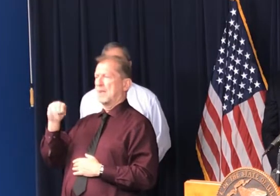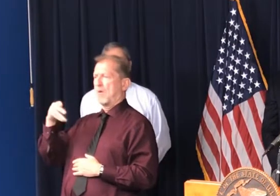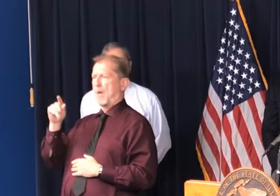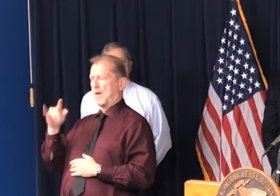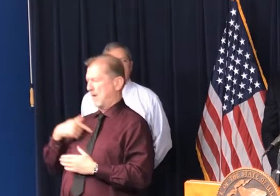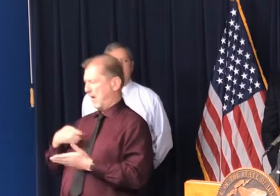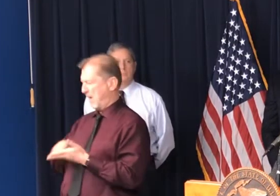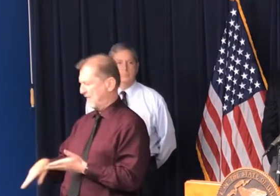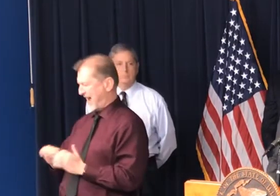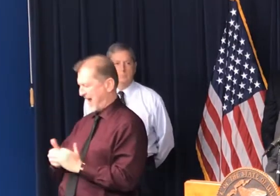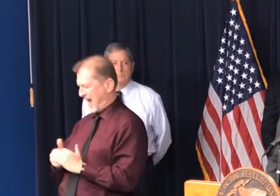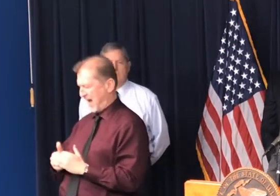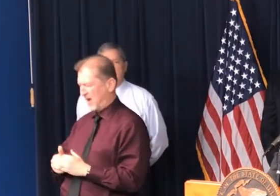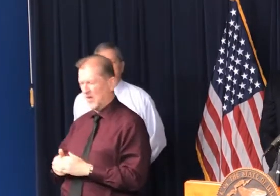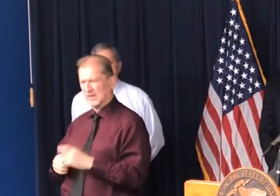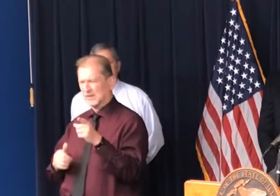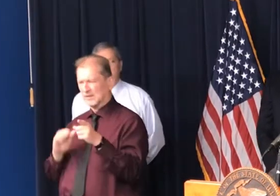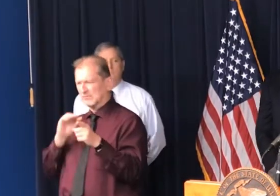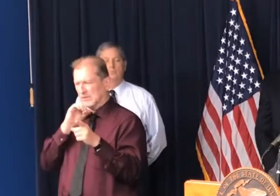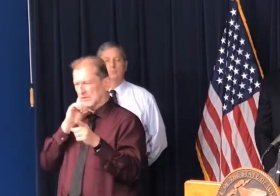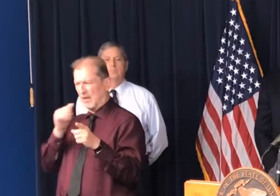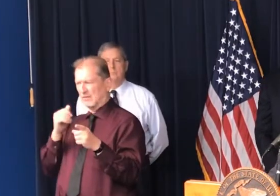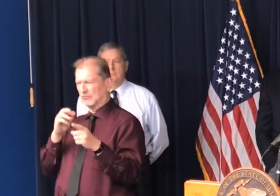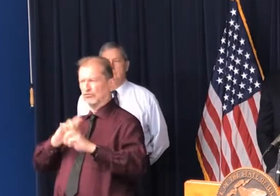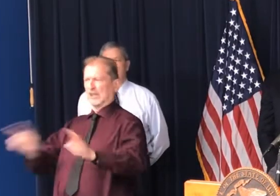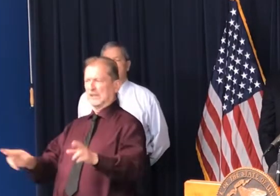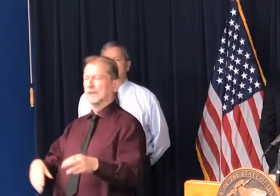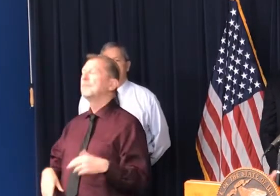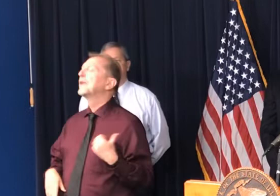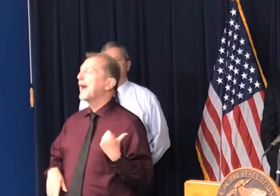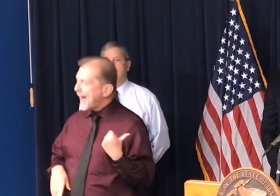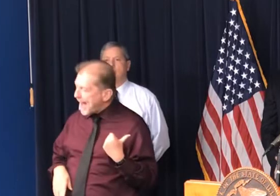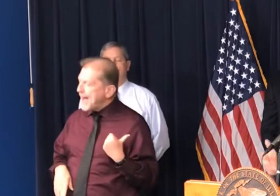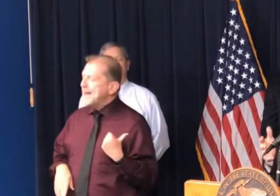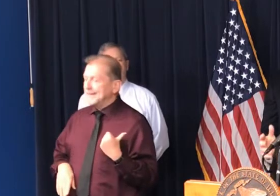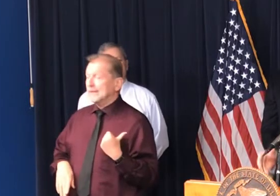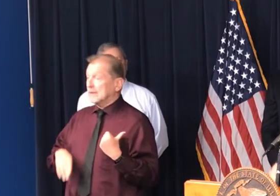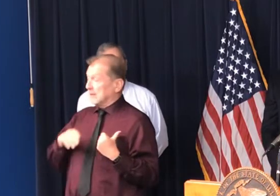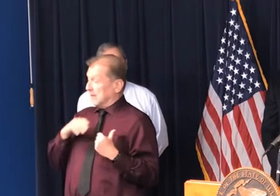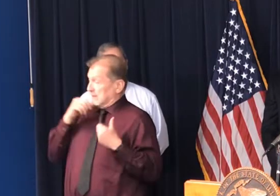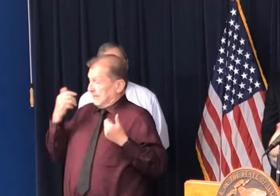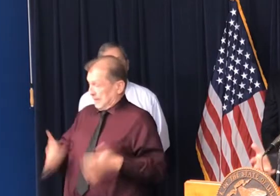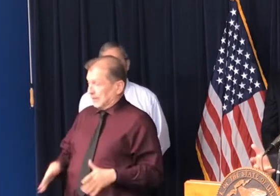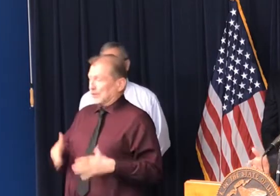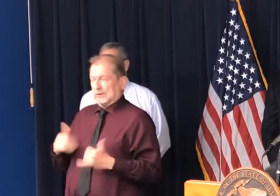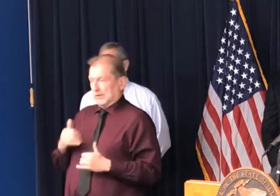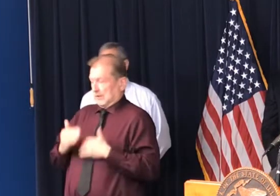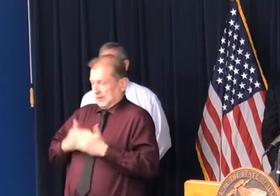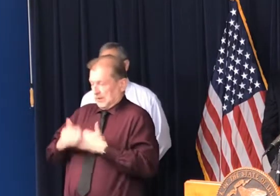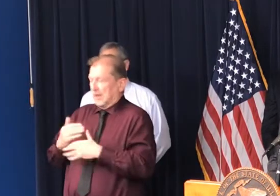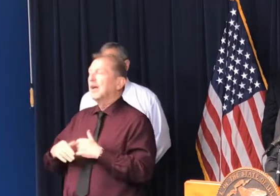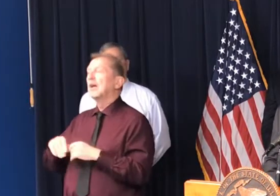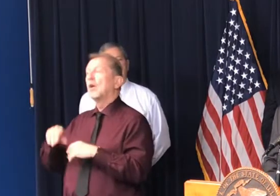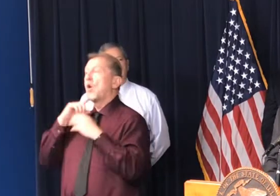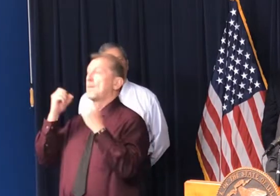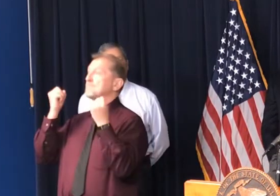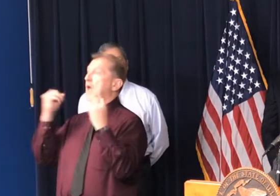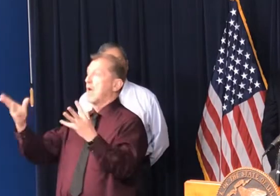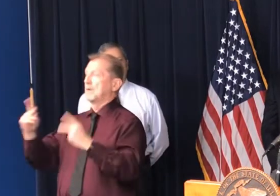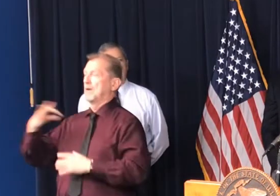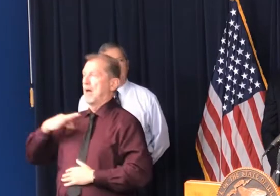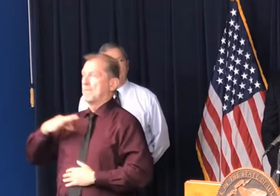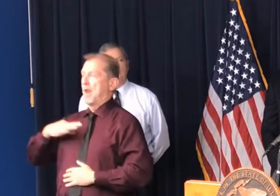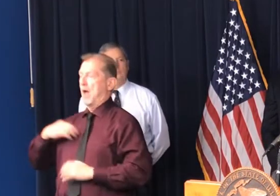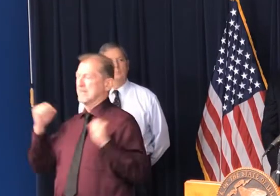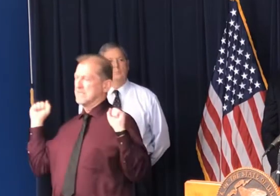done. Enough hasn't been done. You're 100% right. Again, this is, as I've said, this is an unprecedented number of people